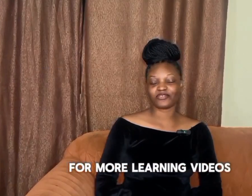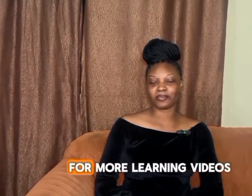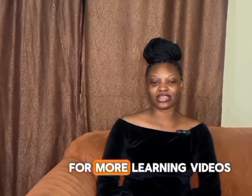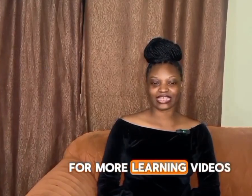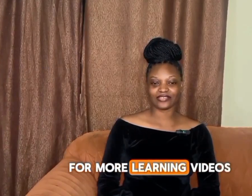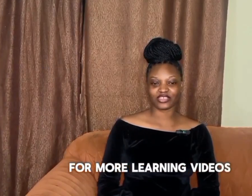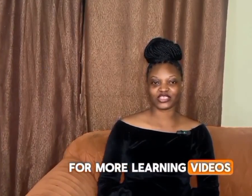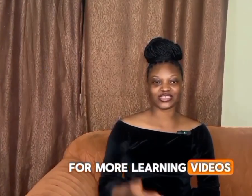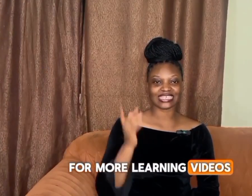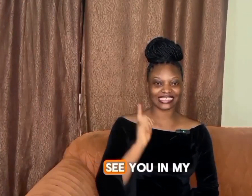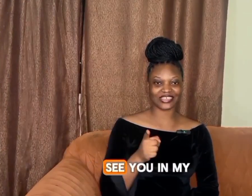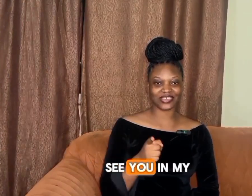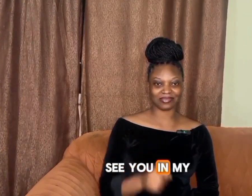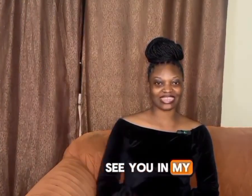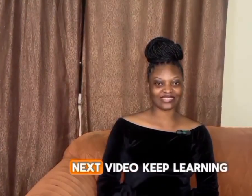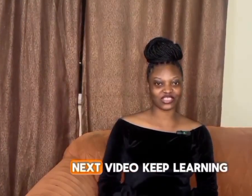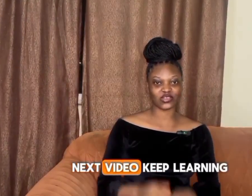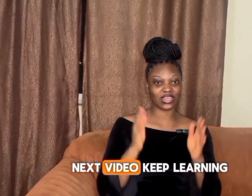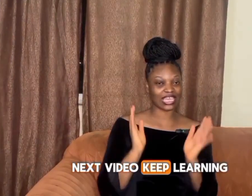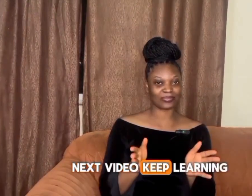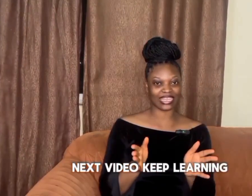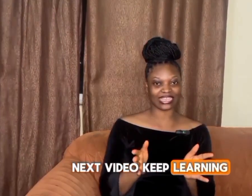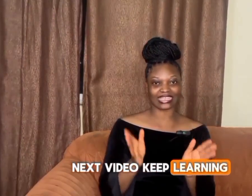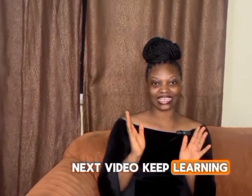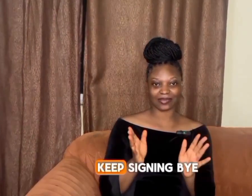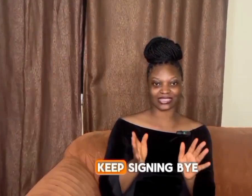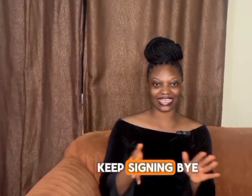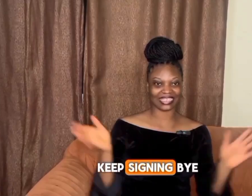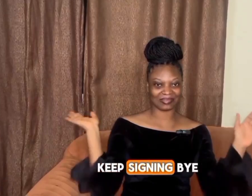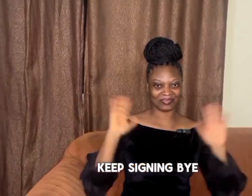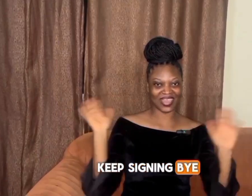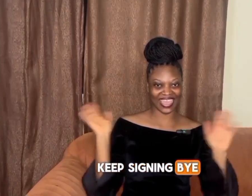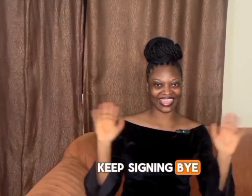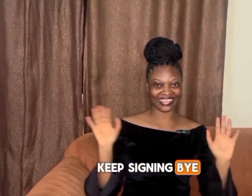more learning videos. See you in my next video. Keep learning, keep signing. Bye.